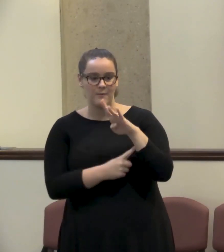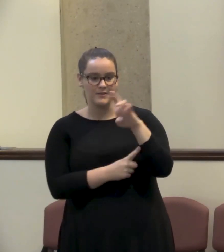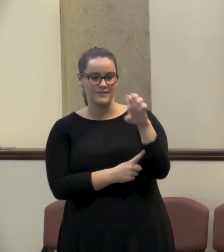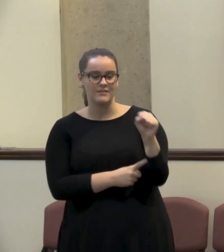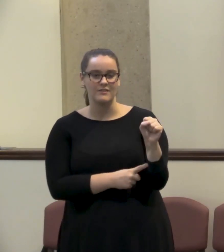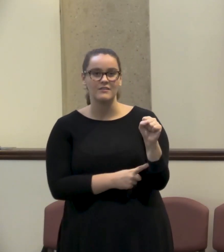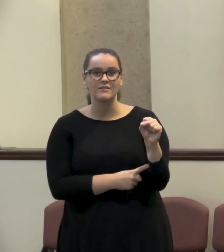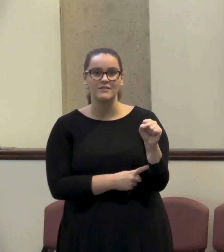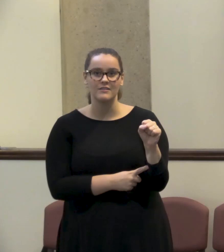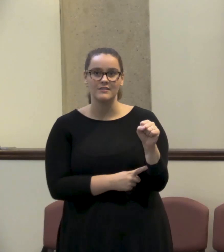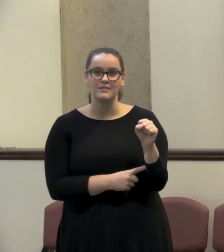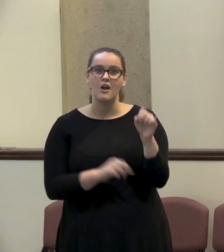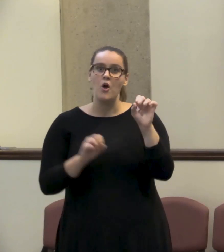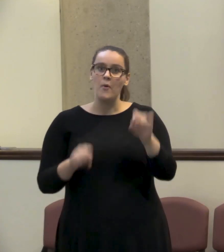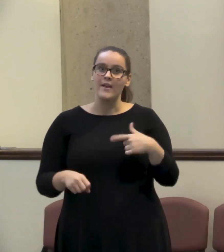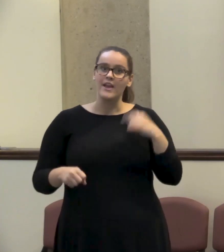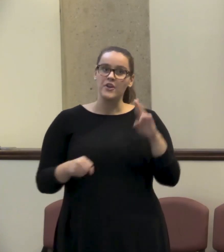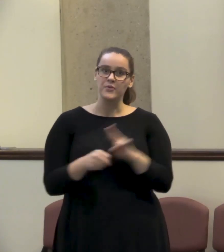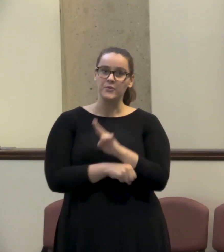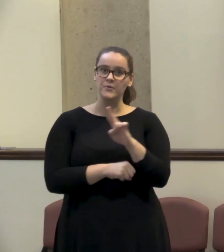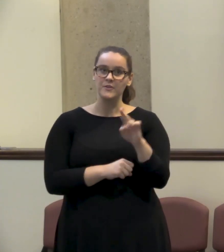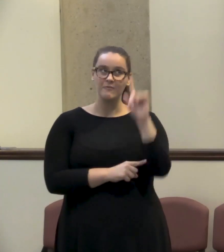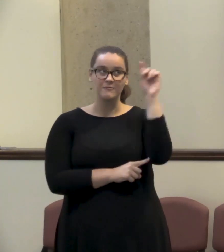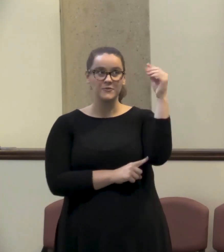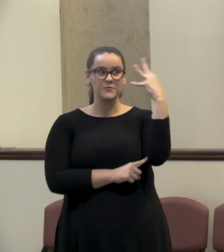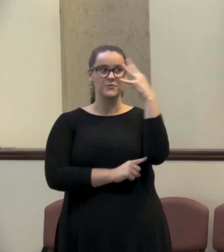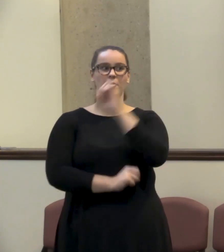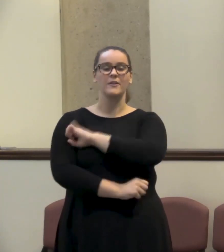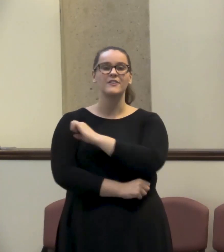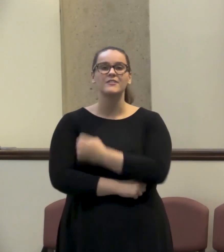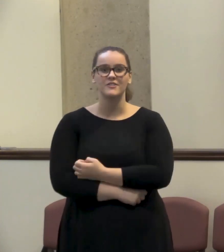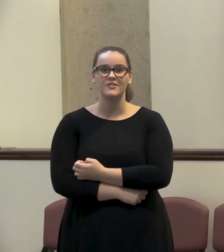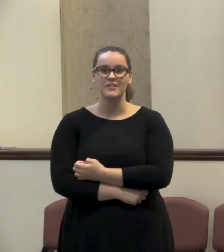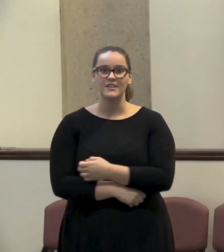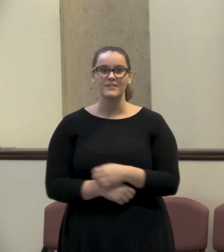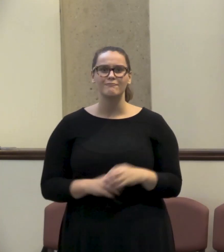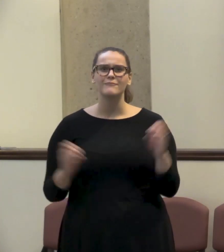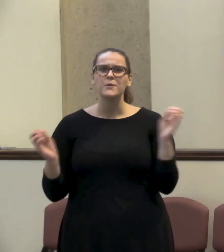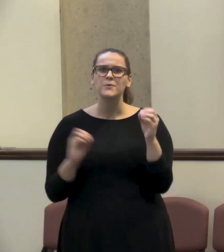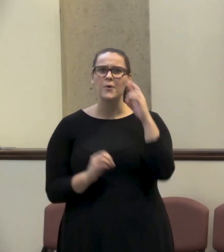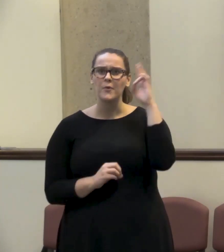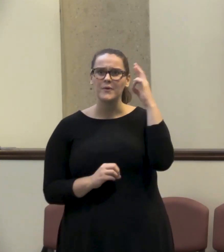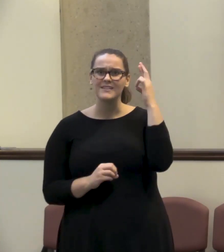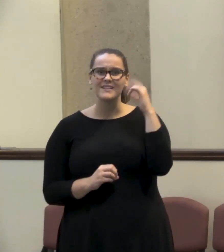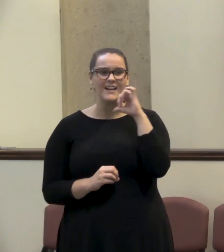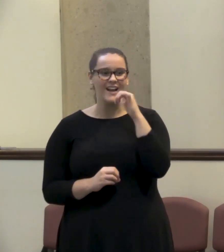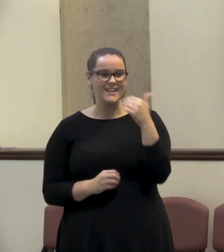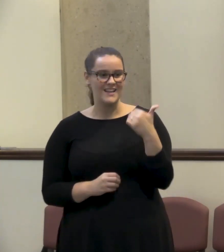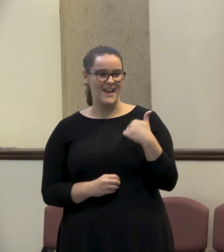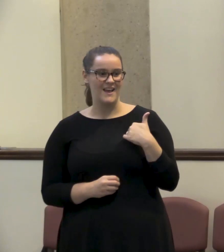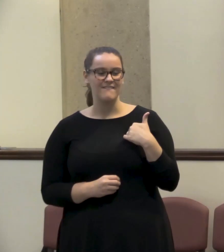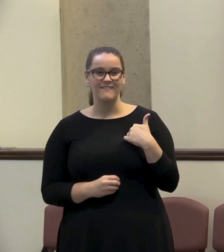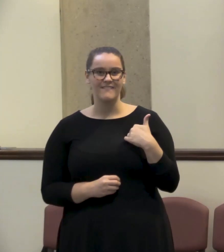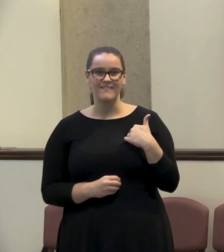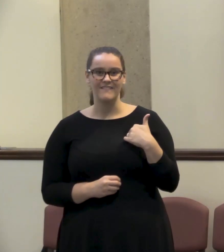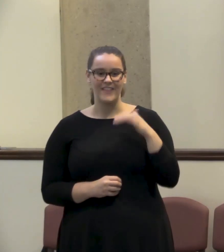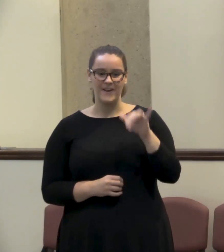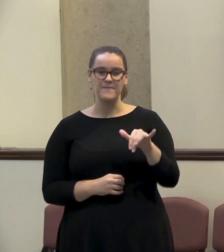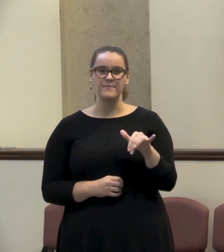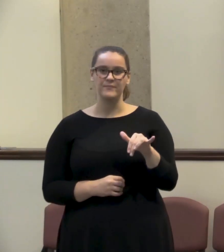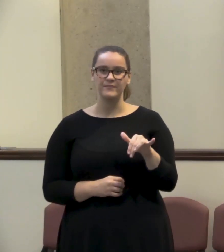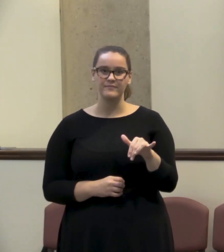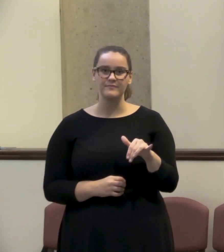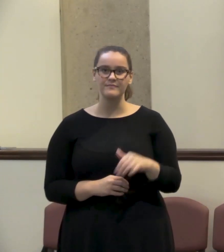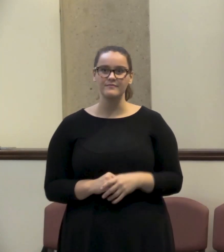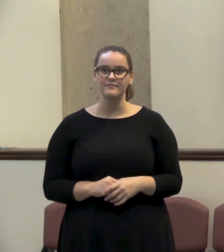buses, and we can power them with solar energy. There's no reason now not to have at the stations where the buses will go home at night to